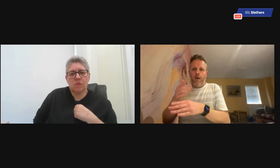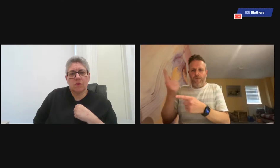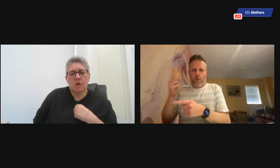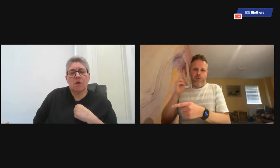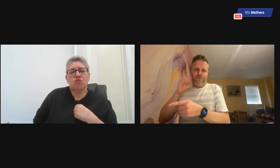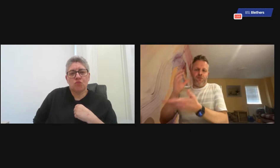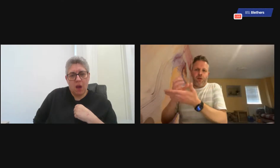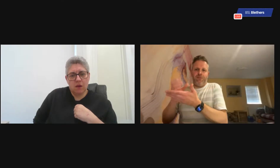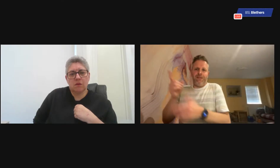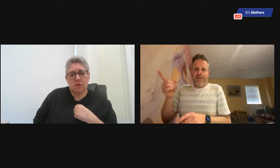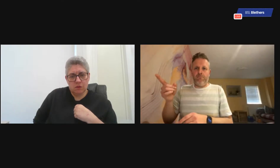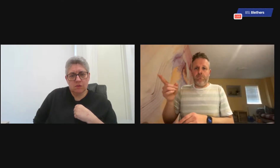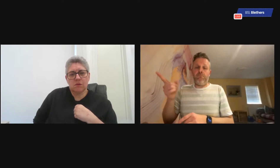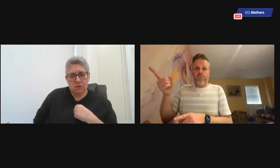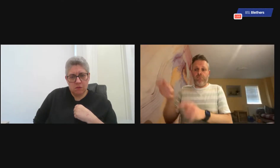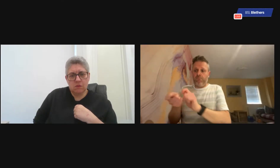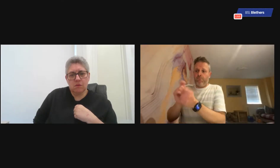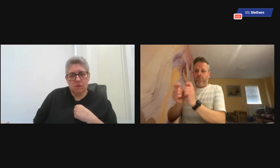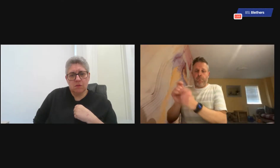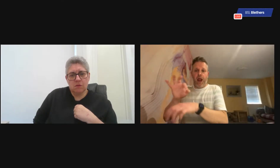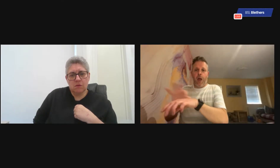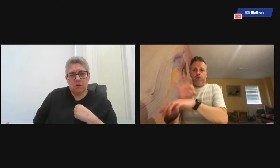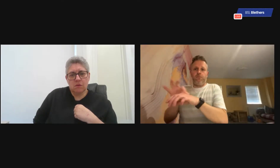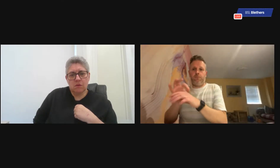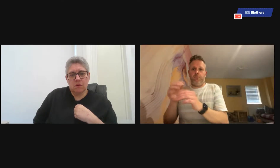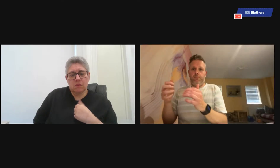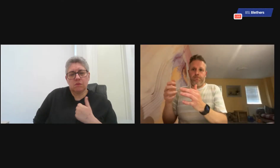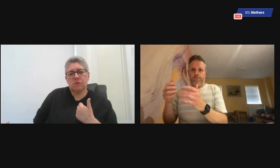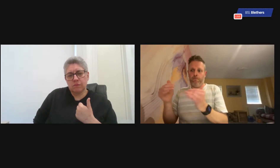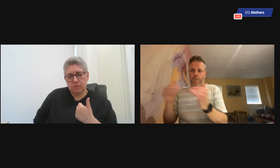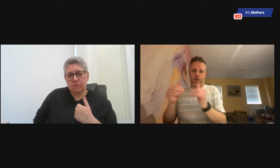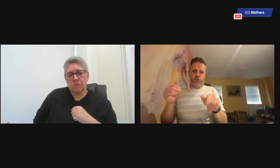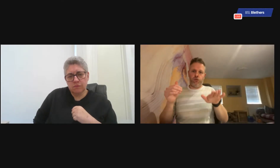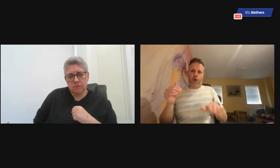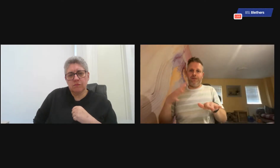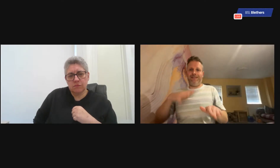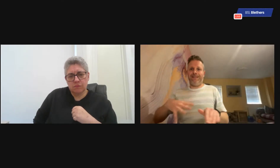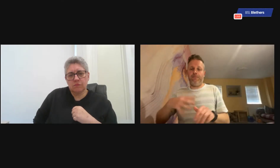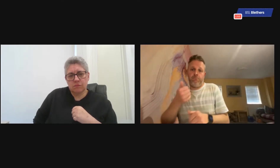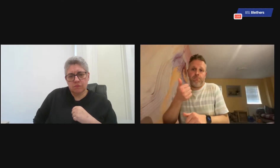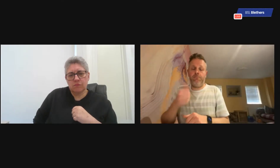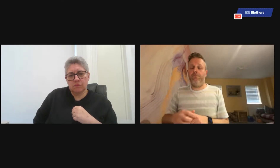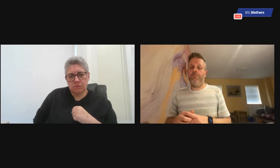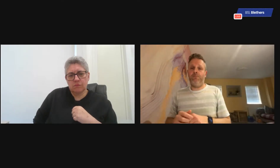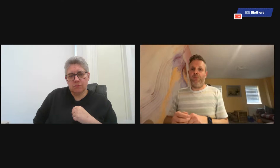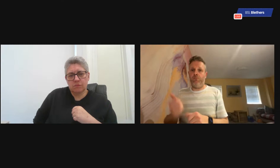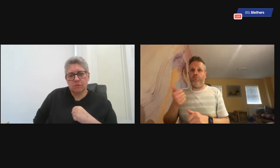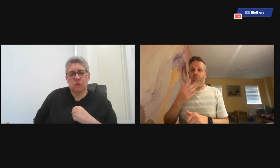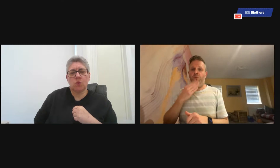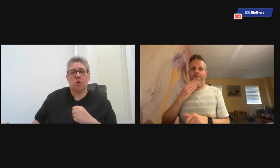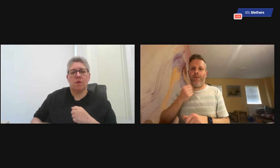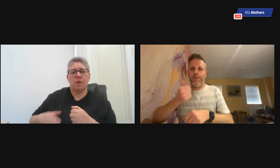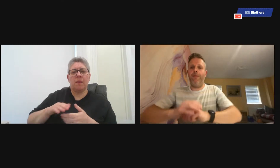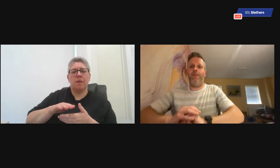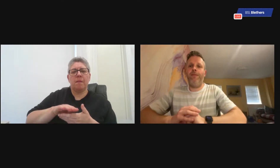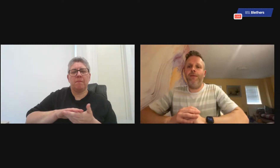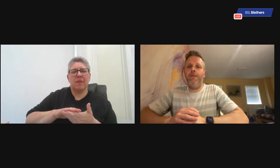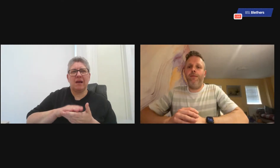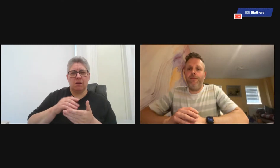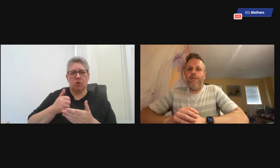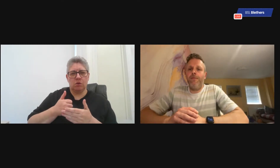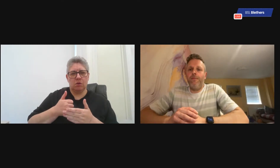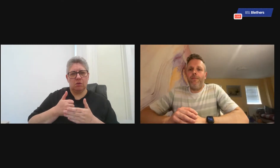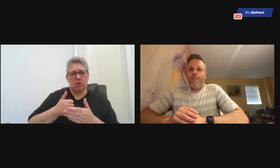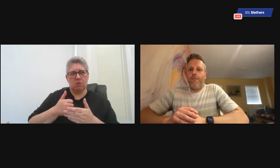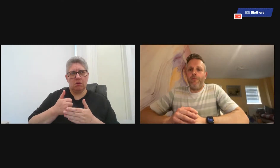changed my work hours, but now I actually change my work. So I now am a support worker with a